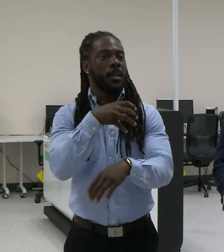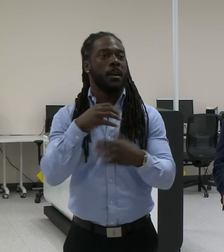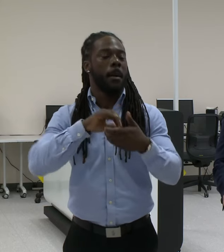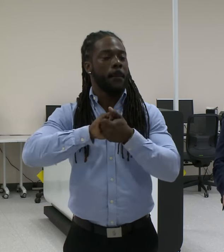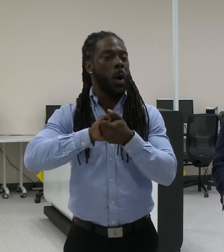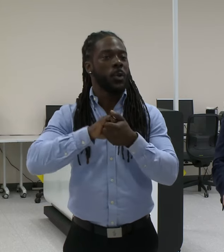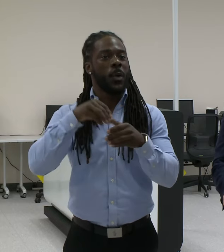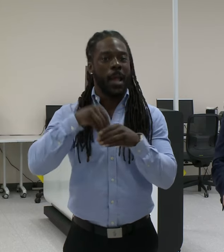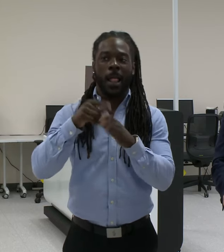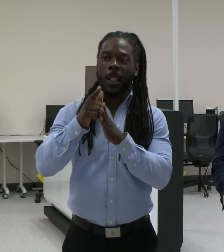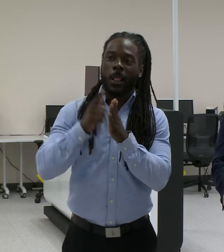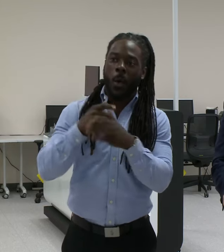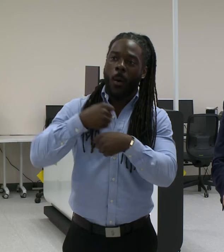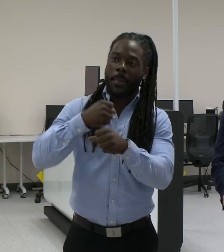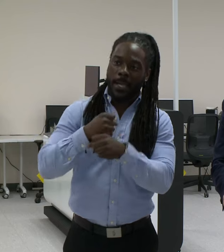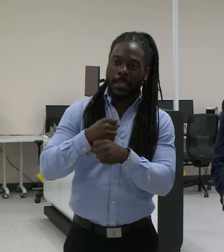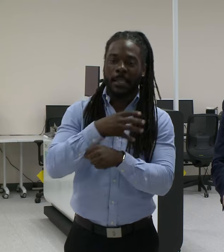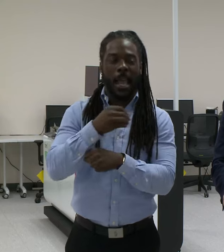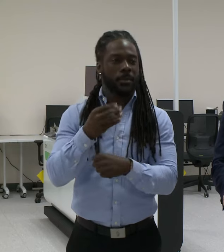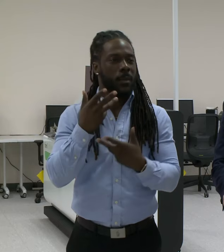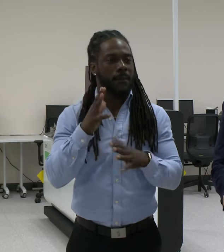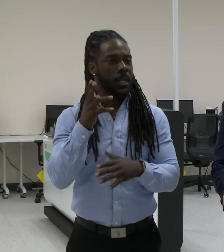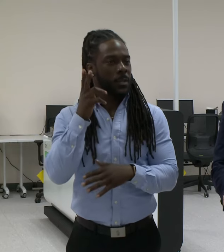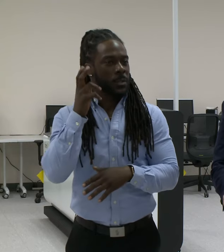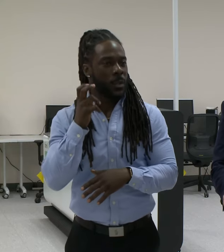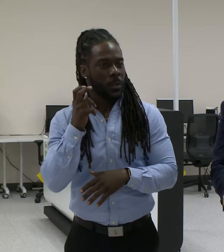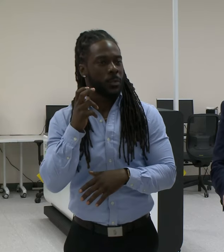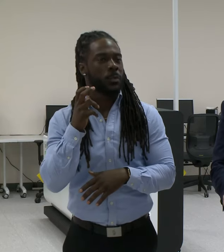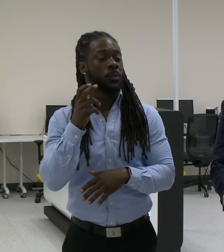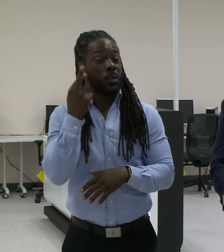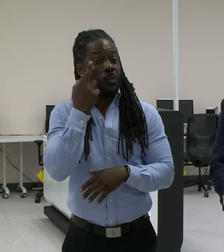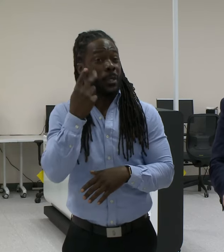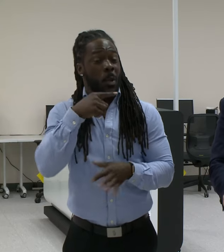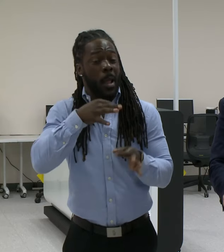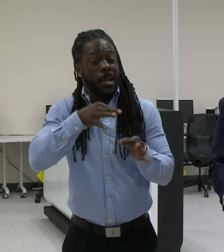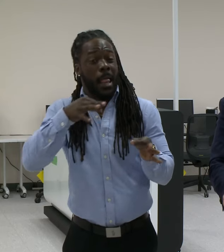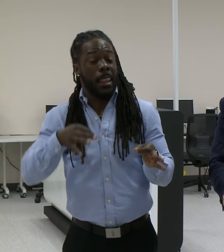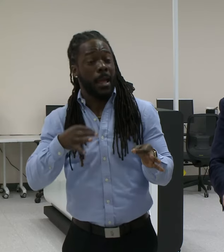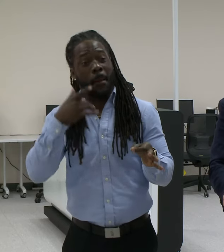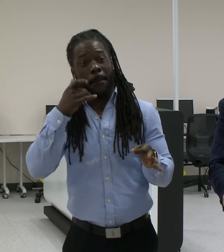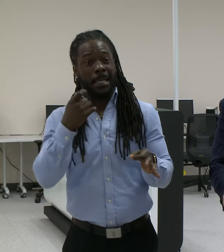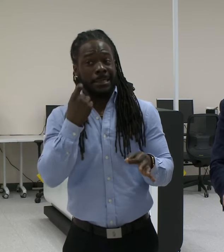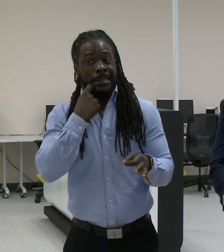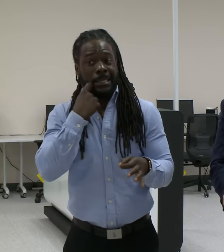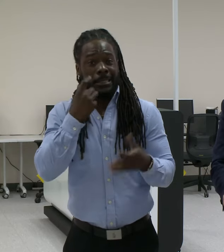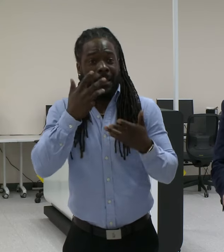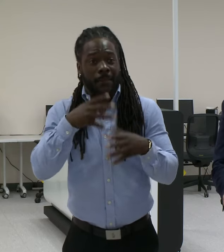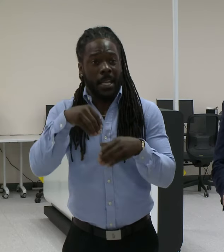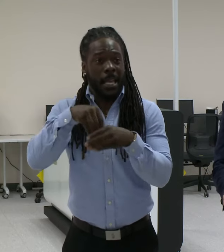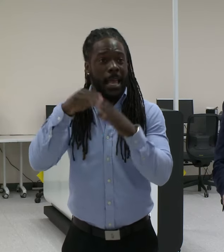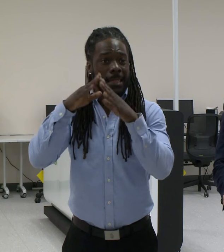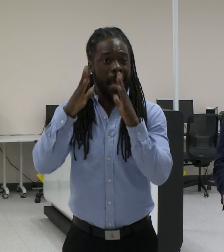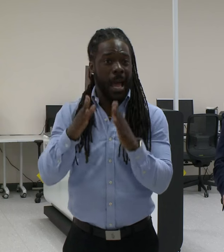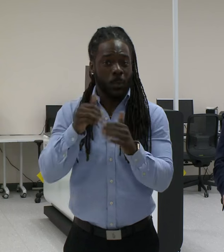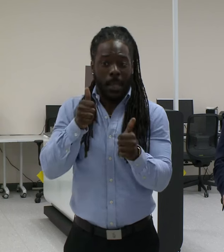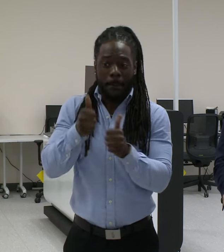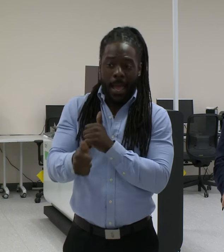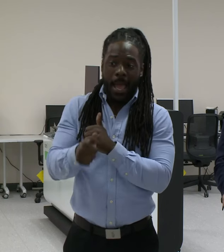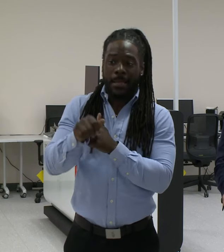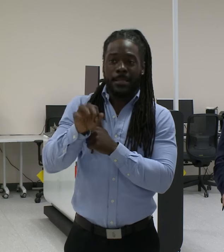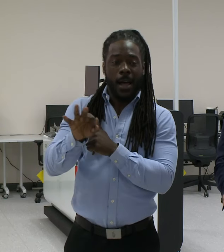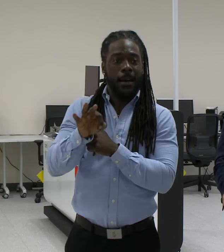actual lawmaking. And as you heard, one of the reasons we're delayed is they just finished in the House the passage of